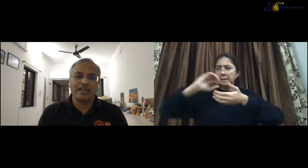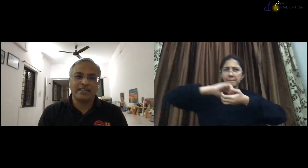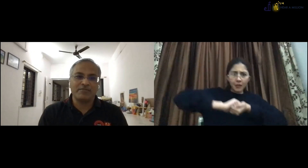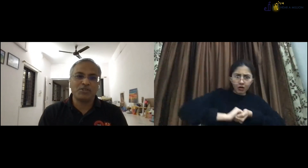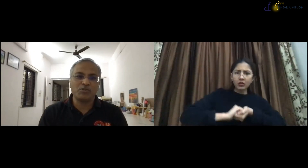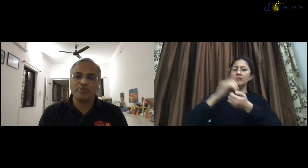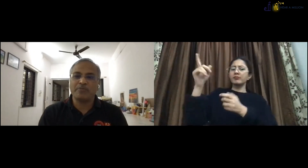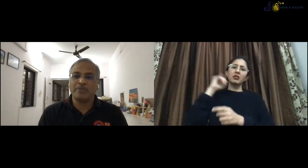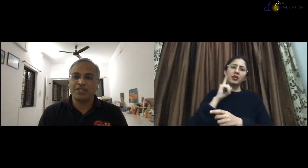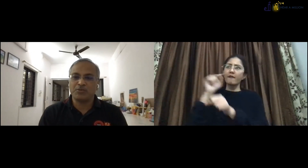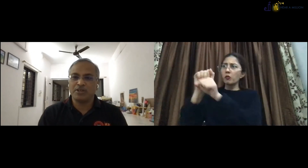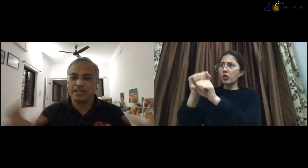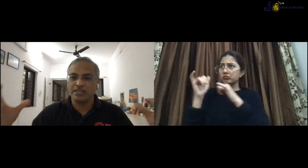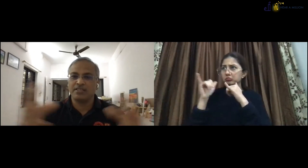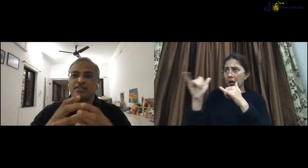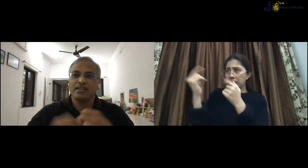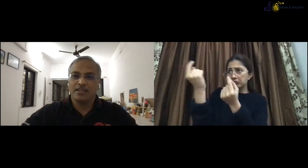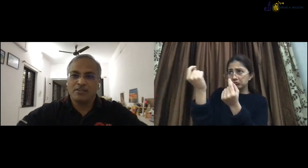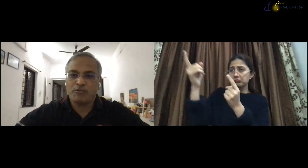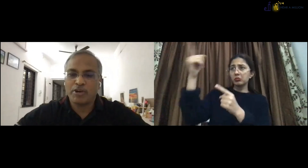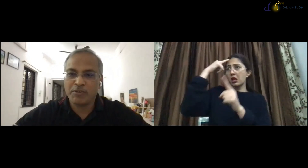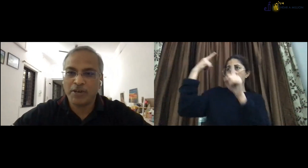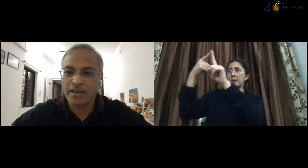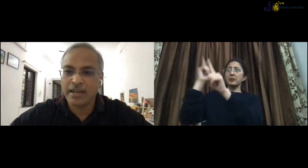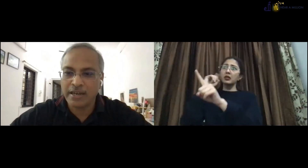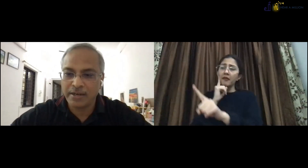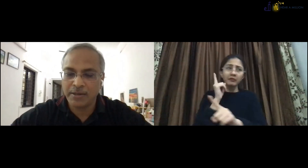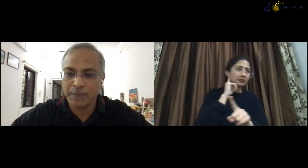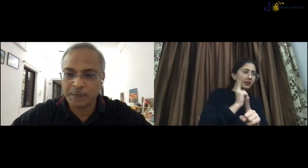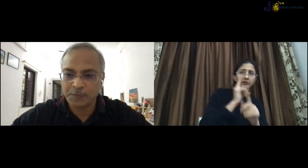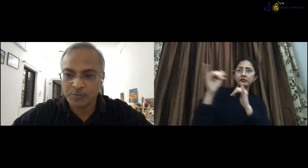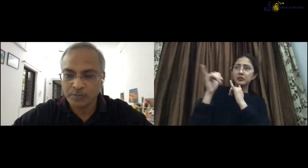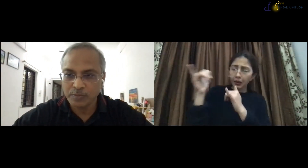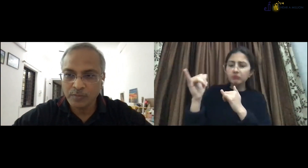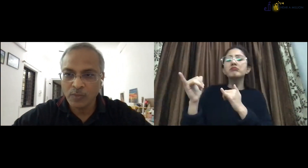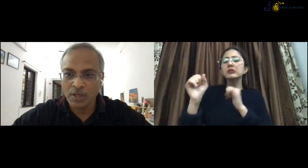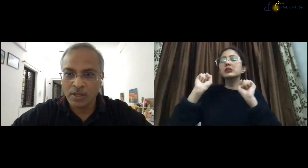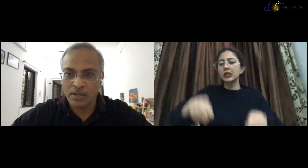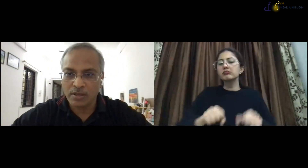my thought. And I think we should make sure it is for everyone. And